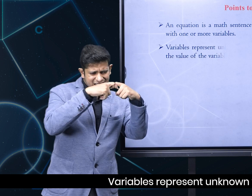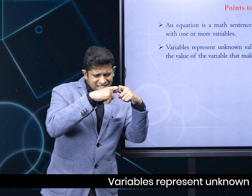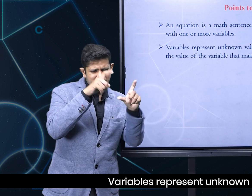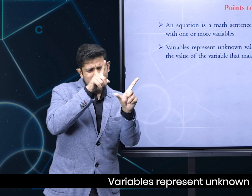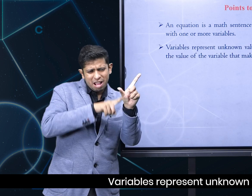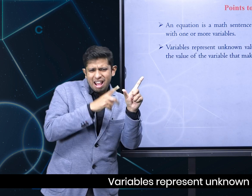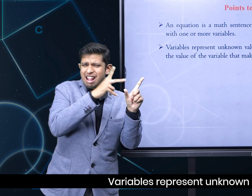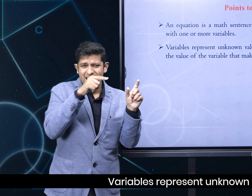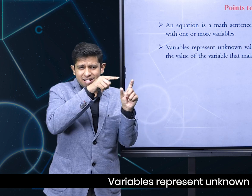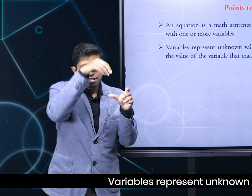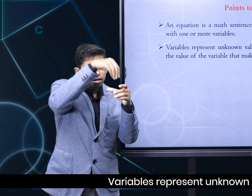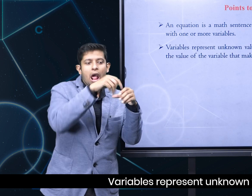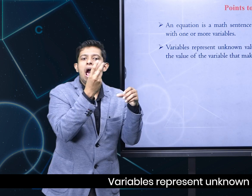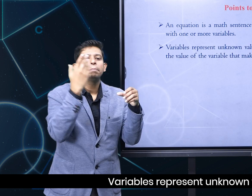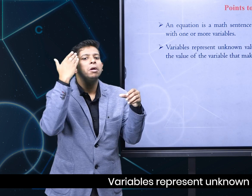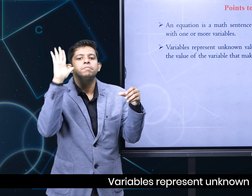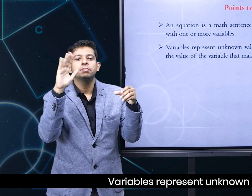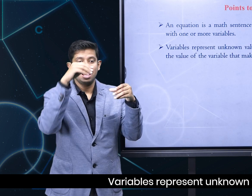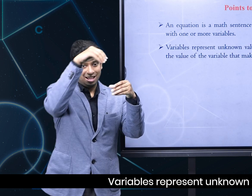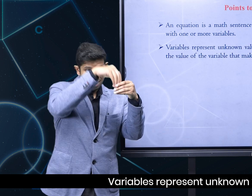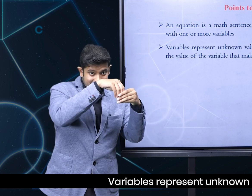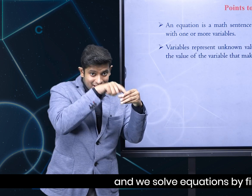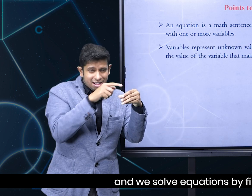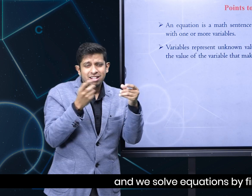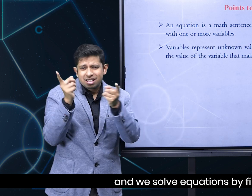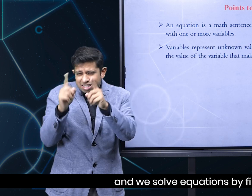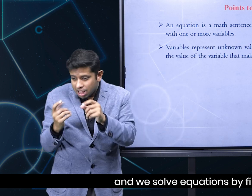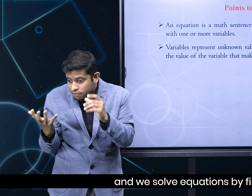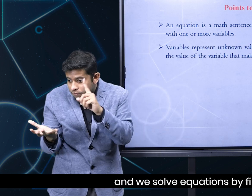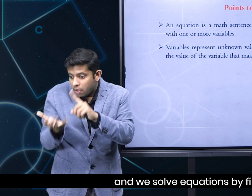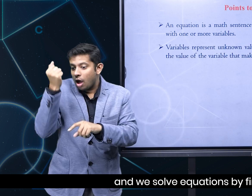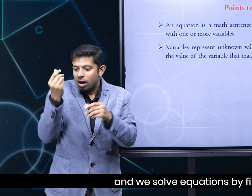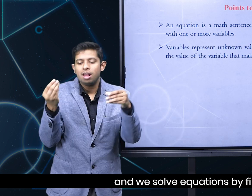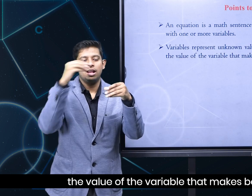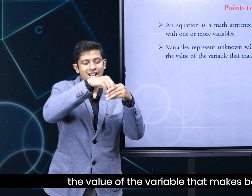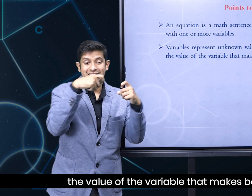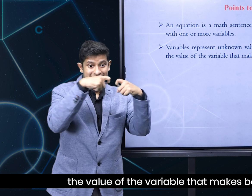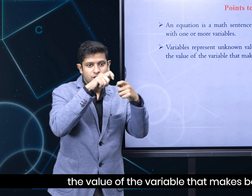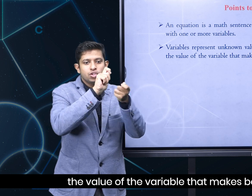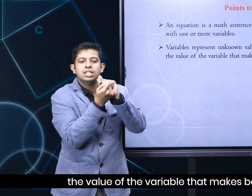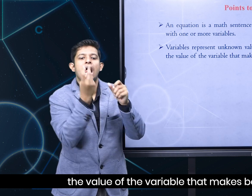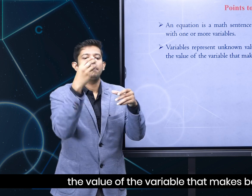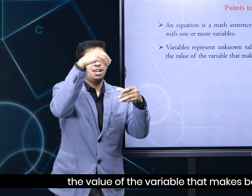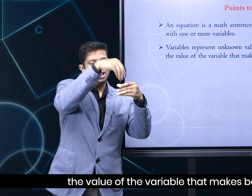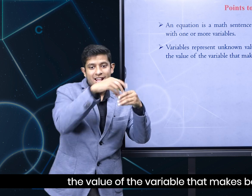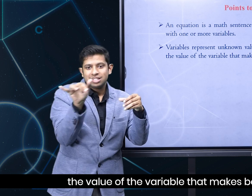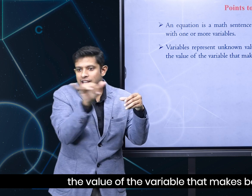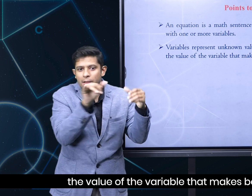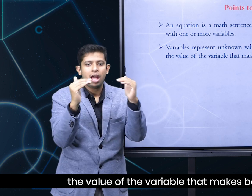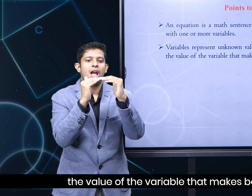Variables represent unknown values, and we solve equations by finding the value of the variable that make both sides